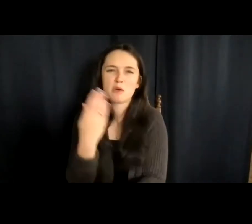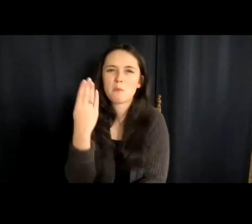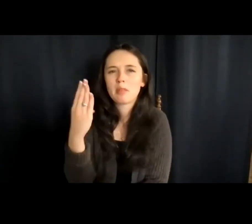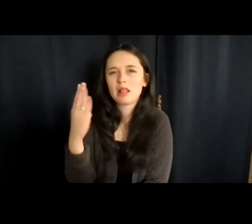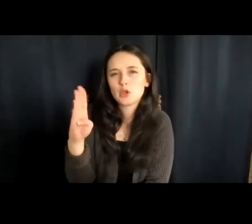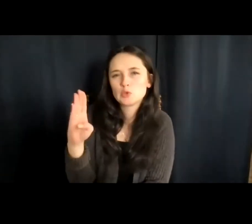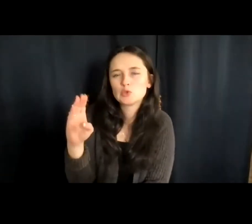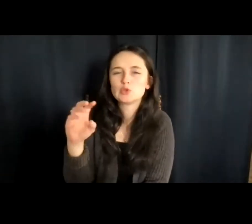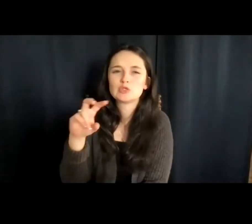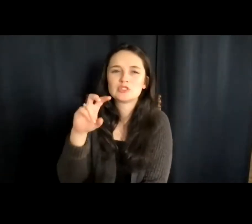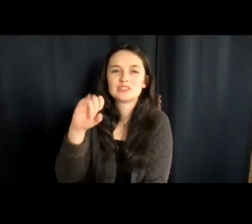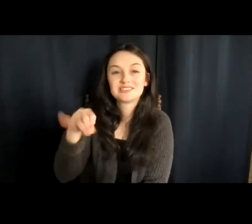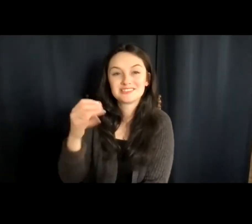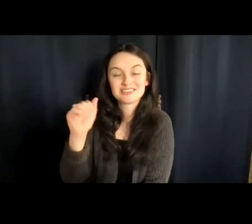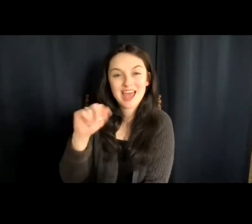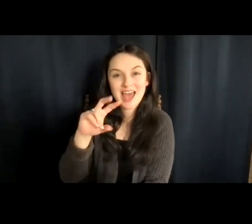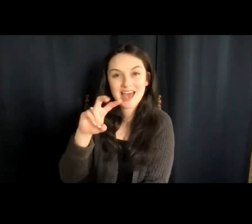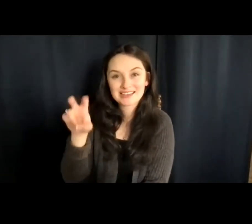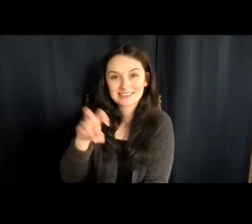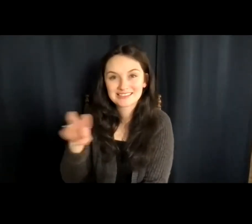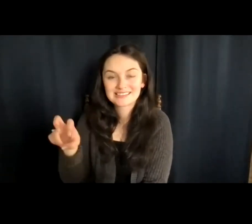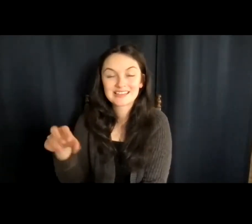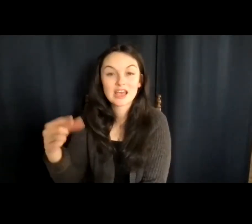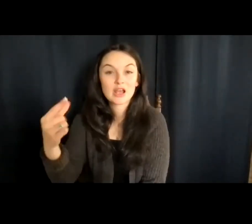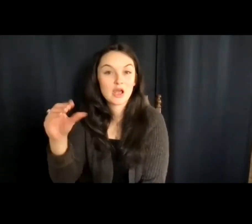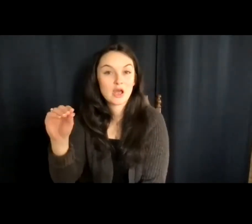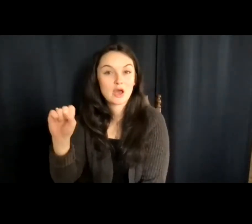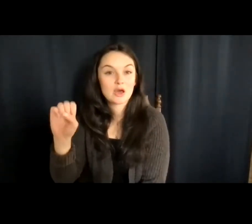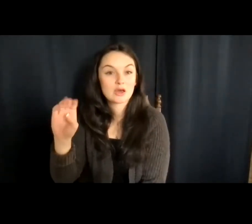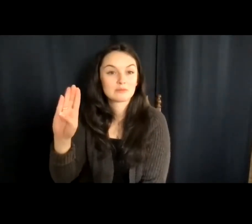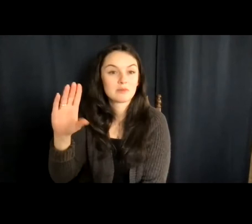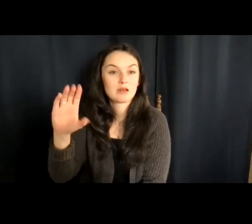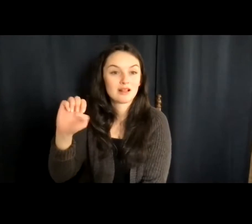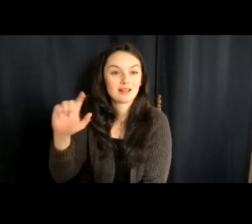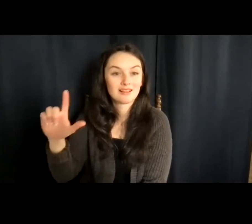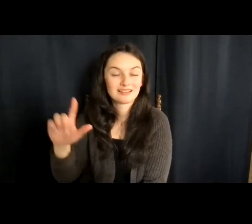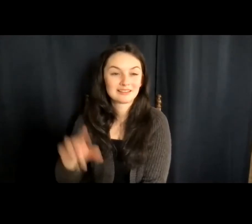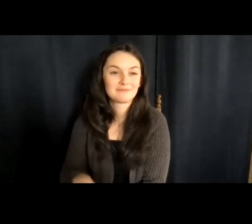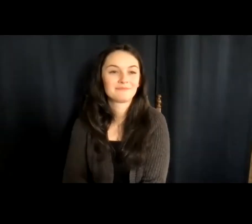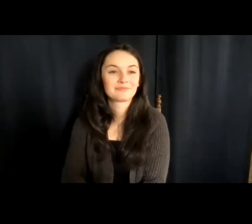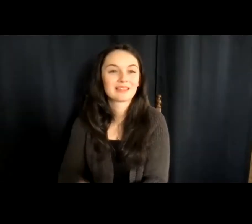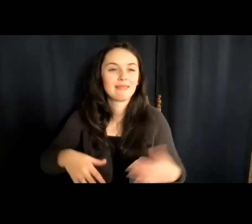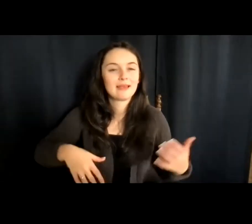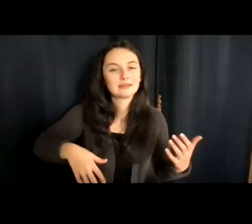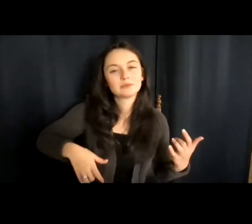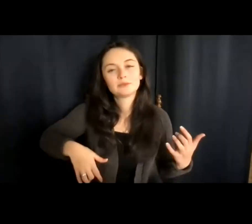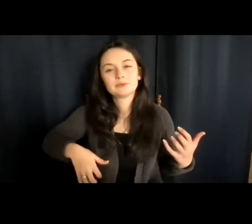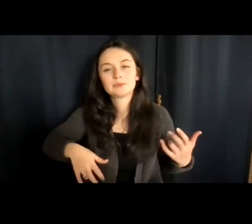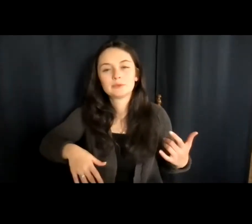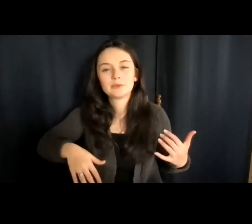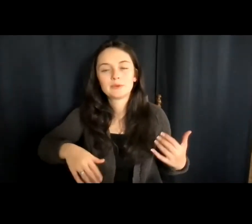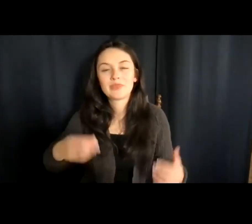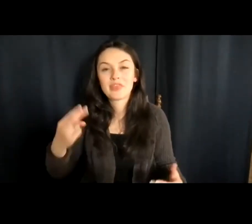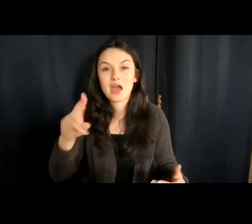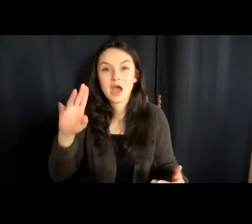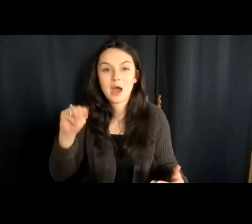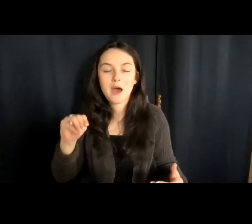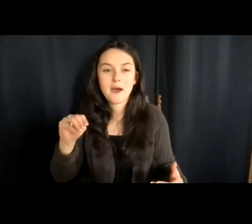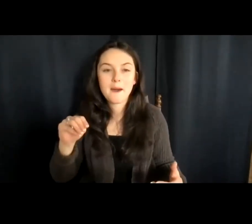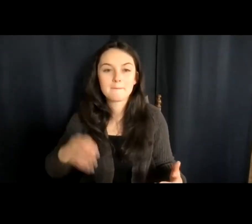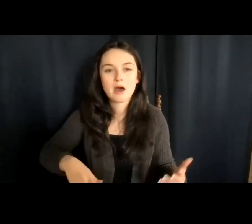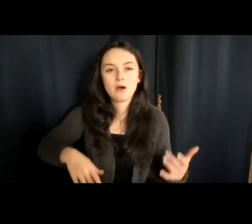gospel rhythms danced in her head. The plink of a guitar, the hum of a bass, the thrum